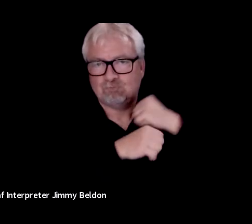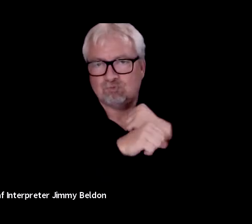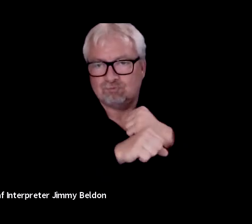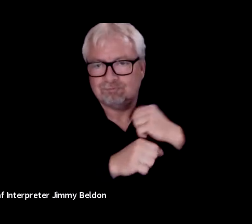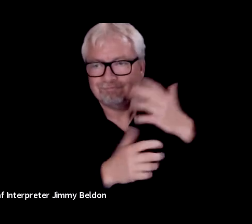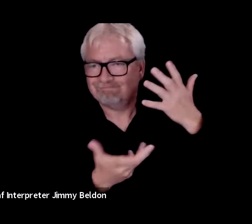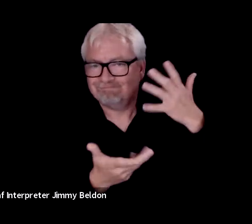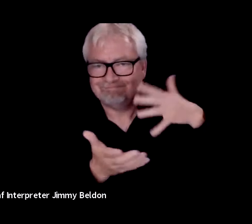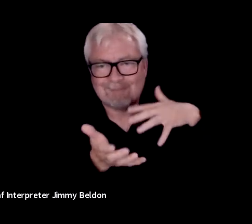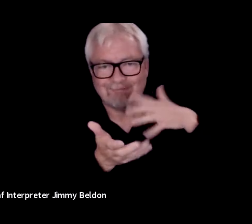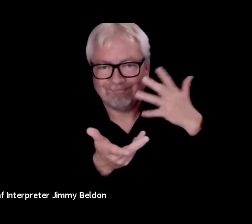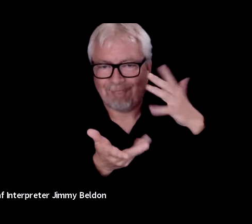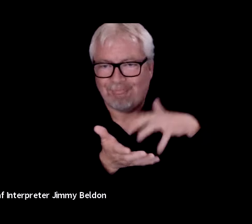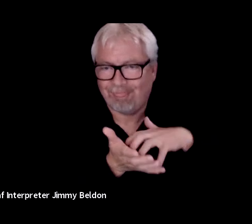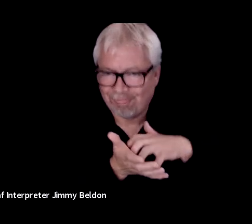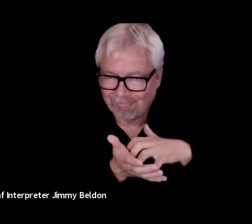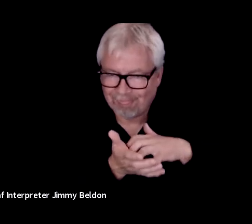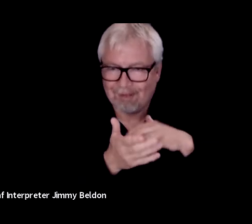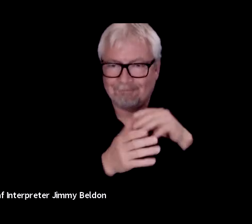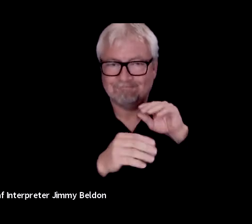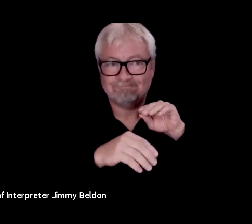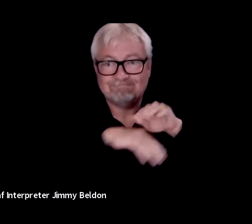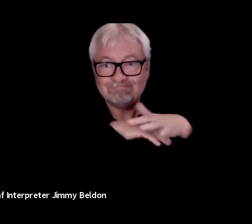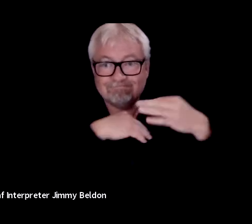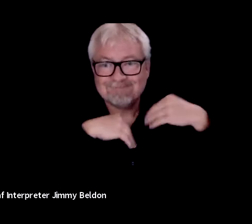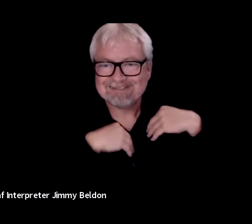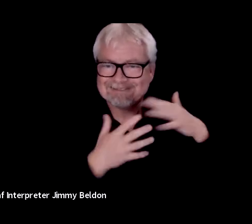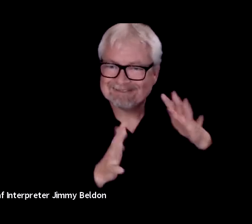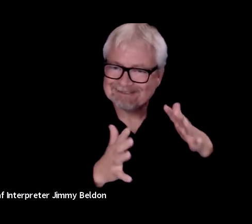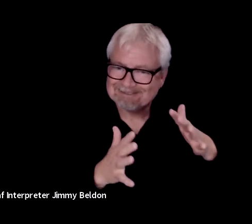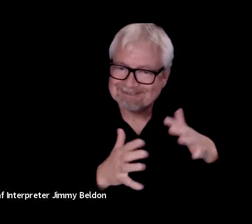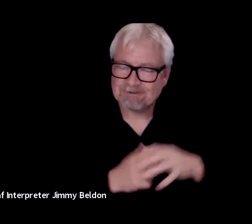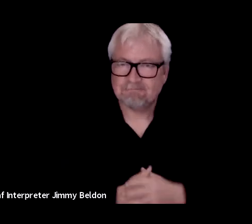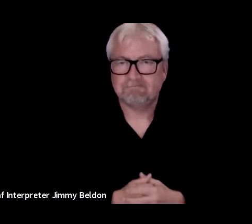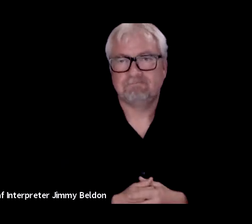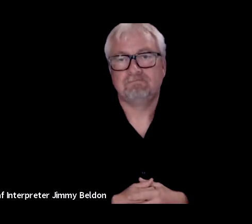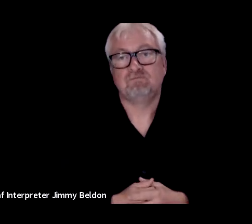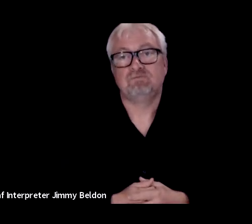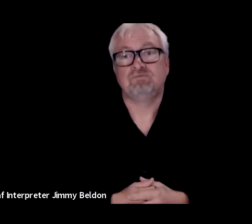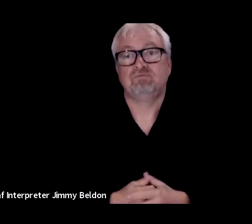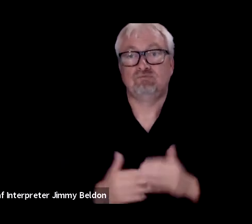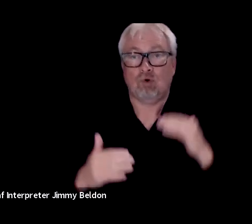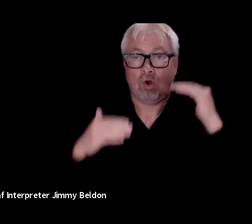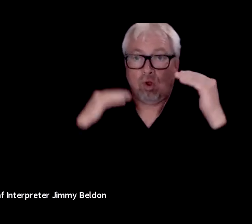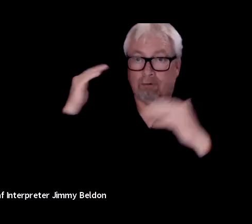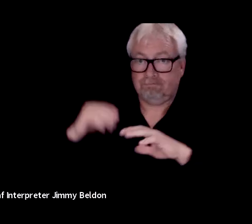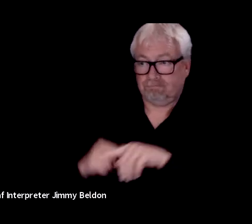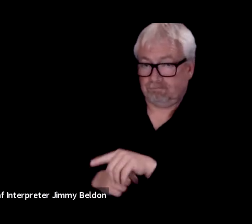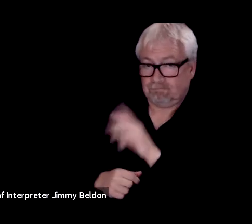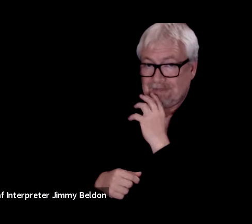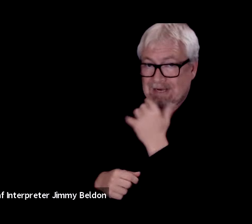amongst adults age 18 to 64. So protection of